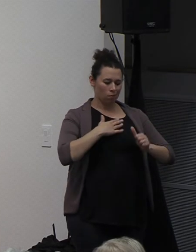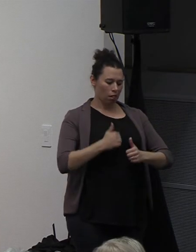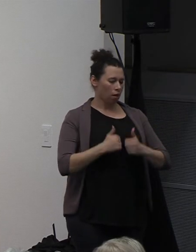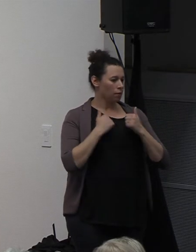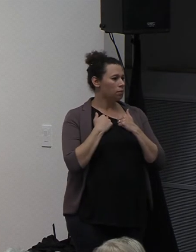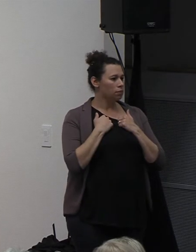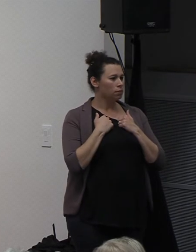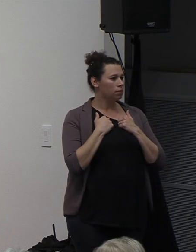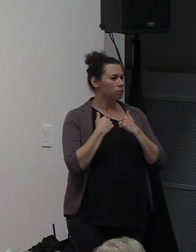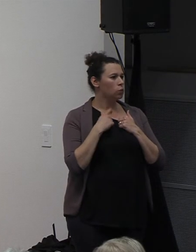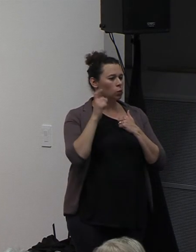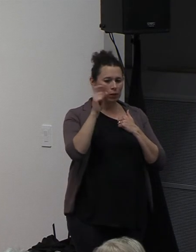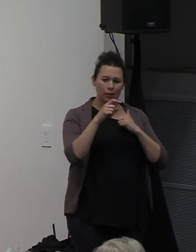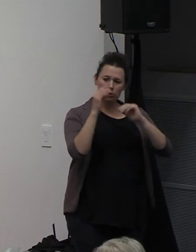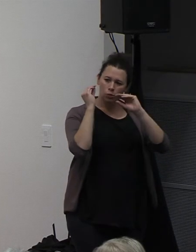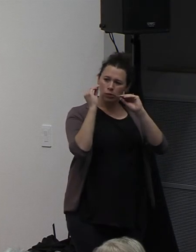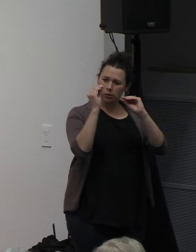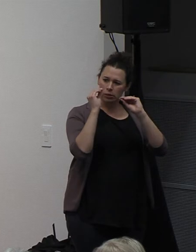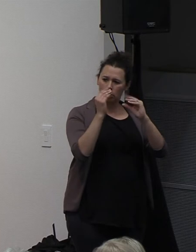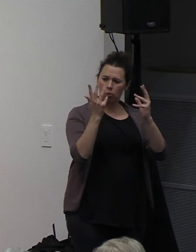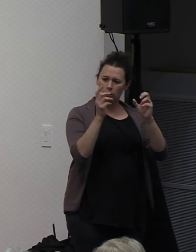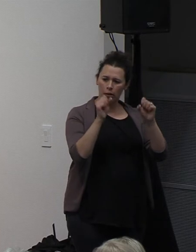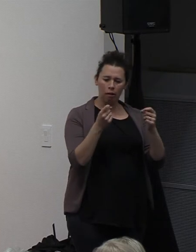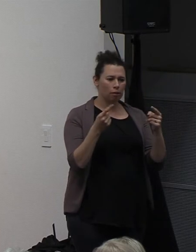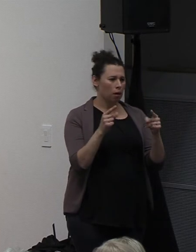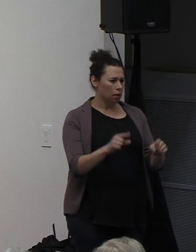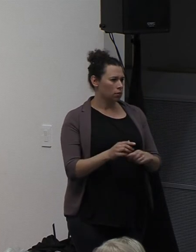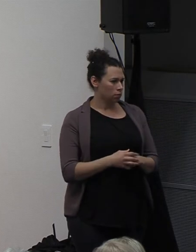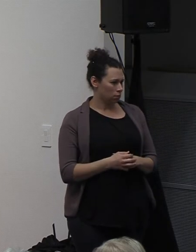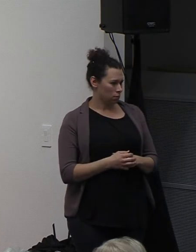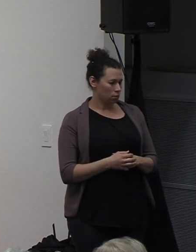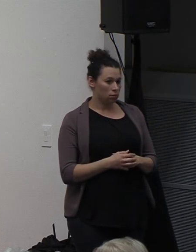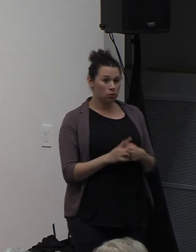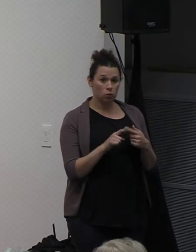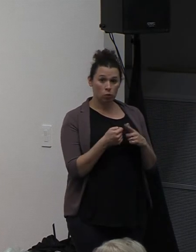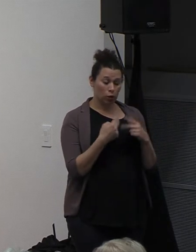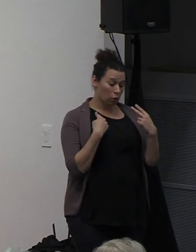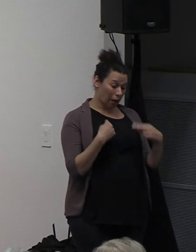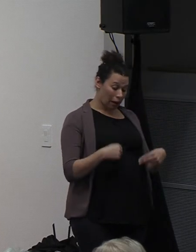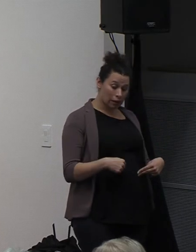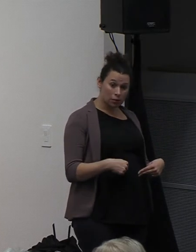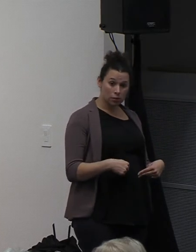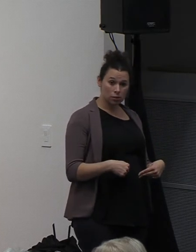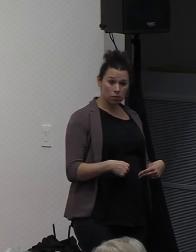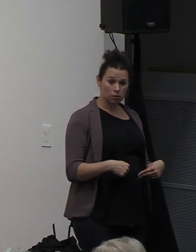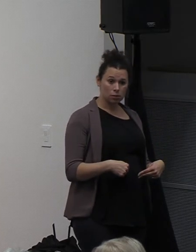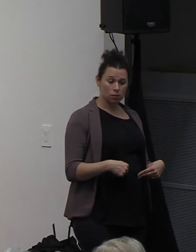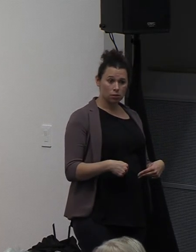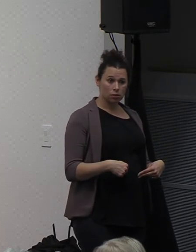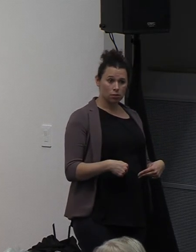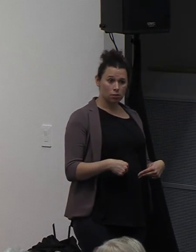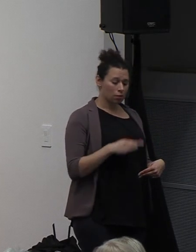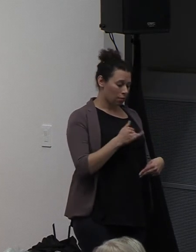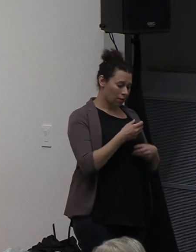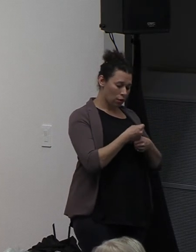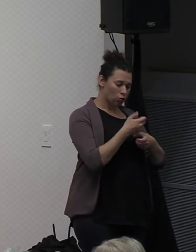to teach what can happen when the loss of humanity, which